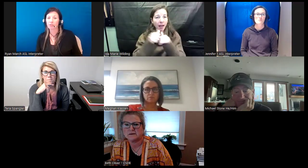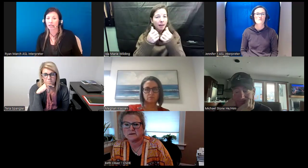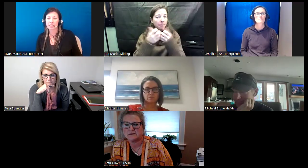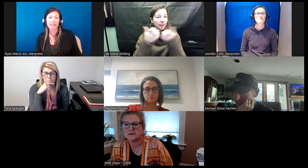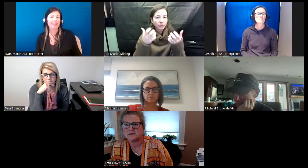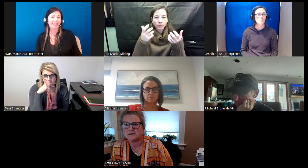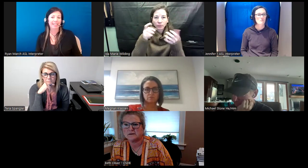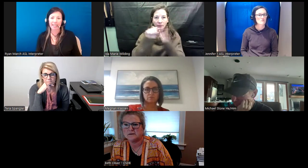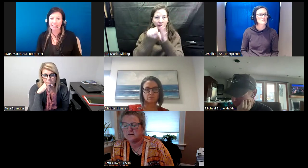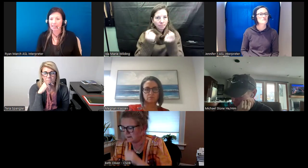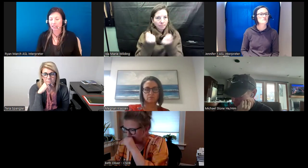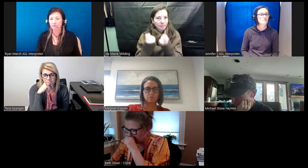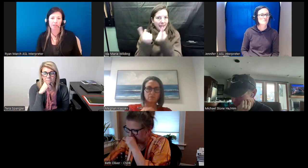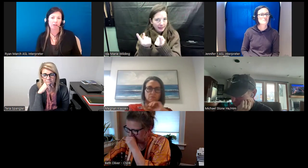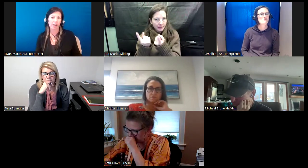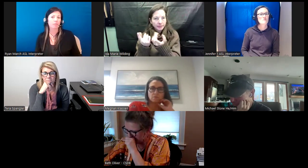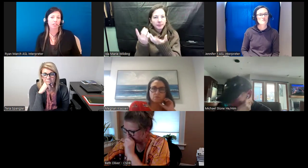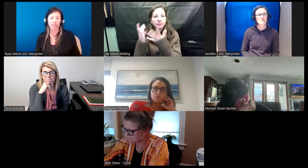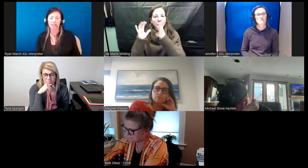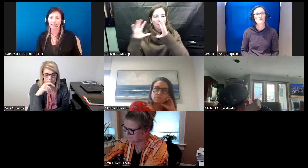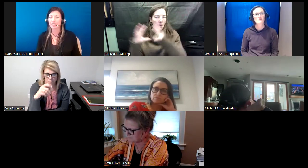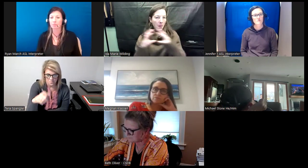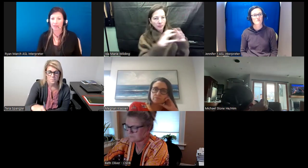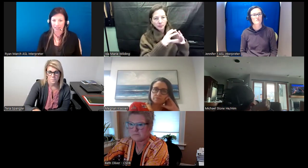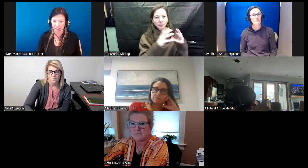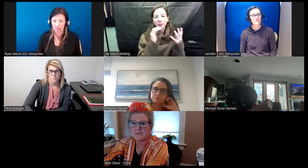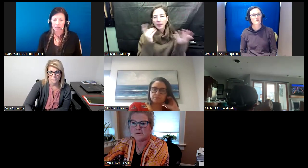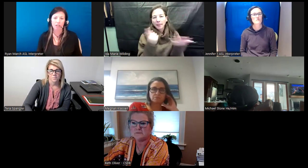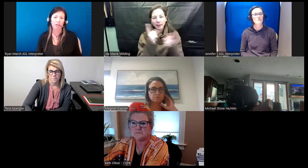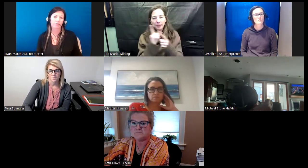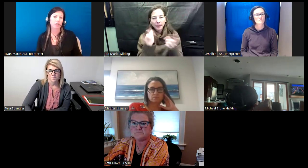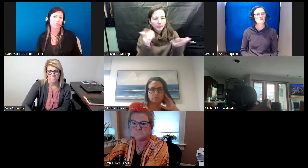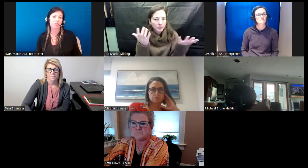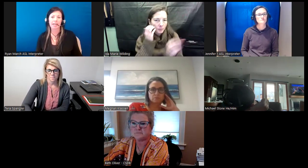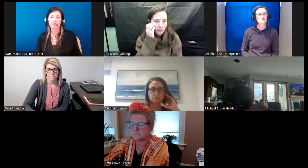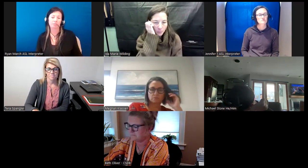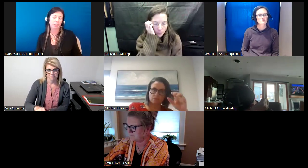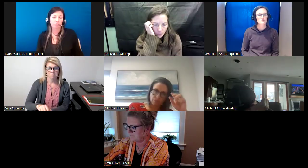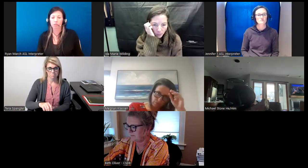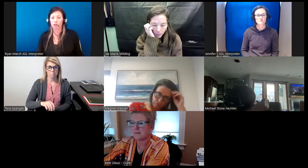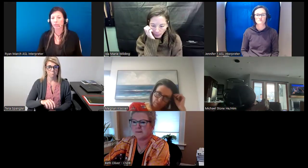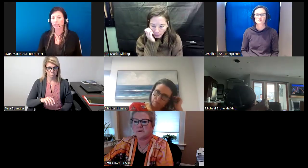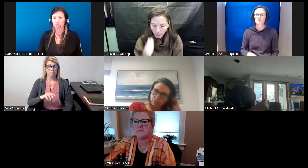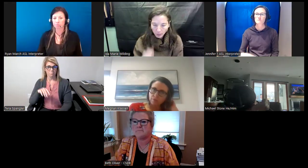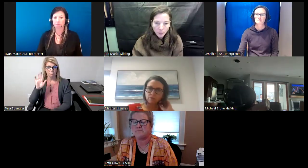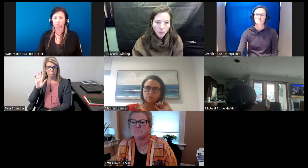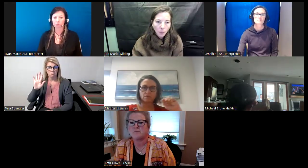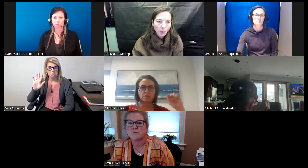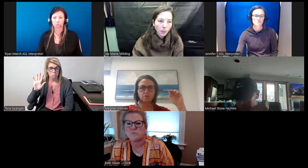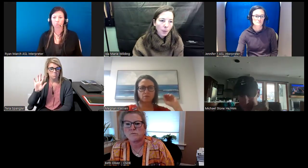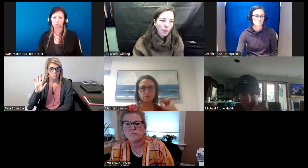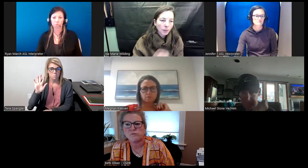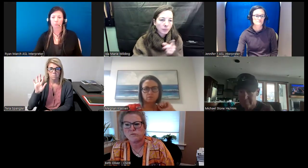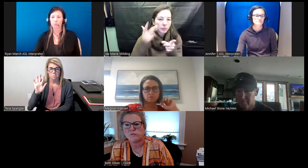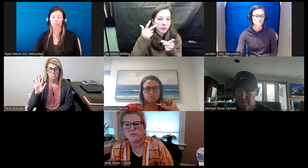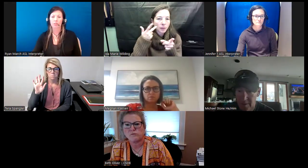information for us. They can get that data, figure out how much the state is spending on all of those, and, go from there.